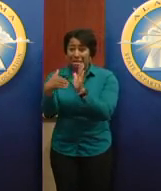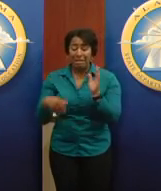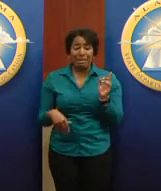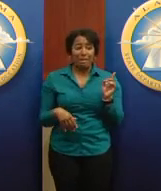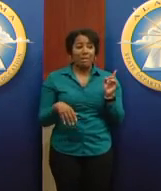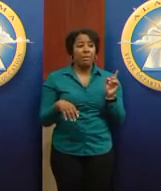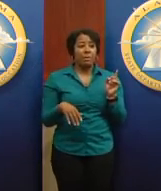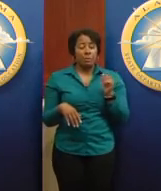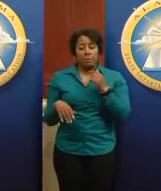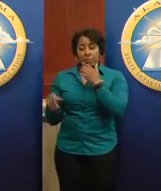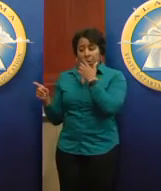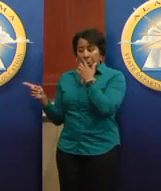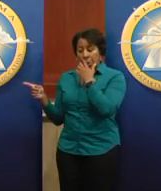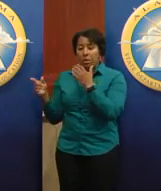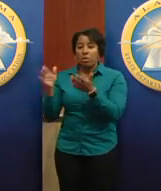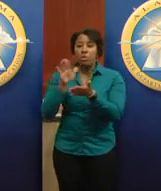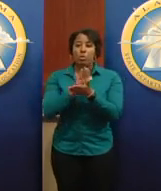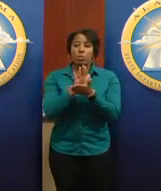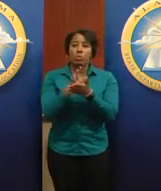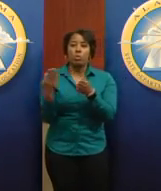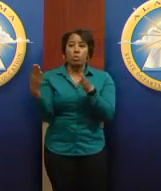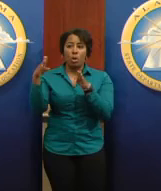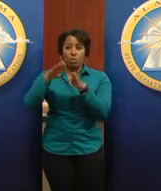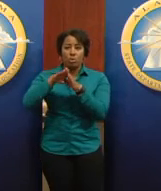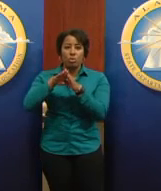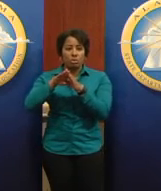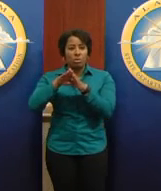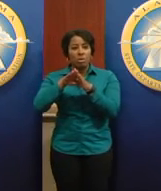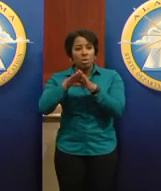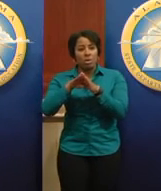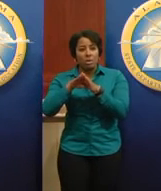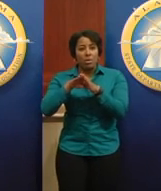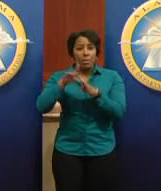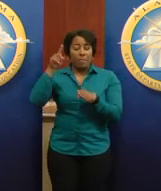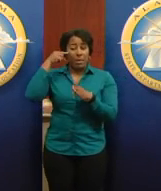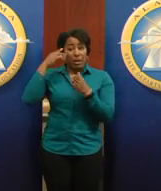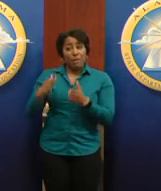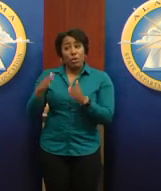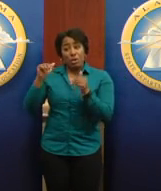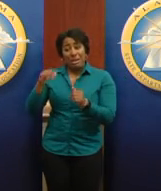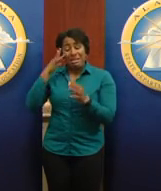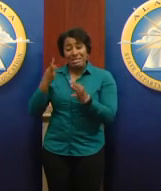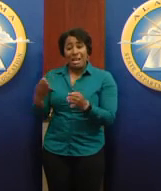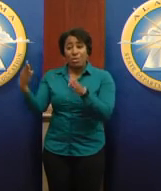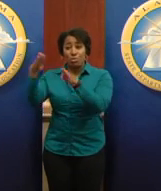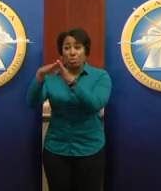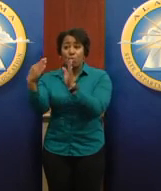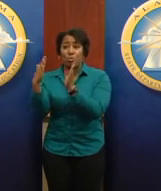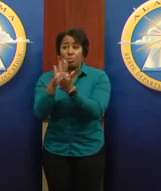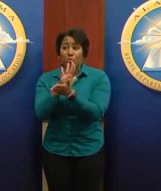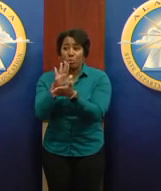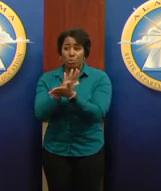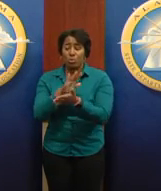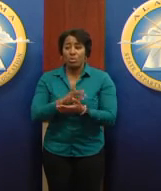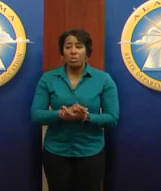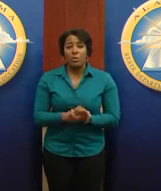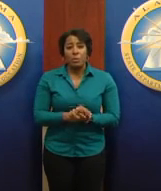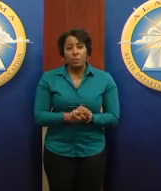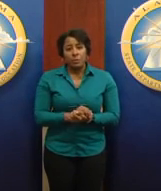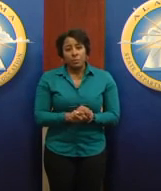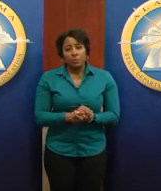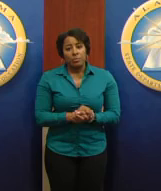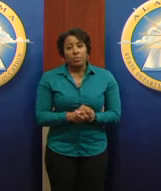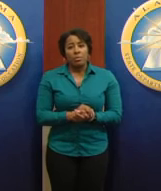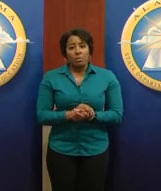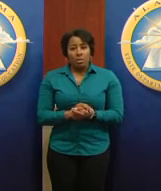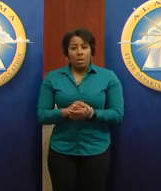Sure. I mean, school closures are certainly the prerogative of the governor. There is statutory authority for public health to